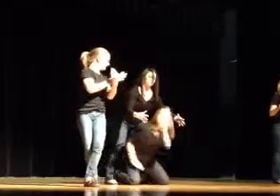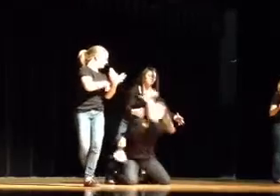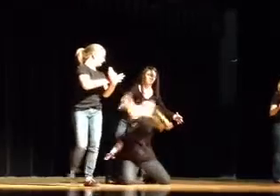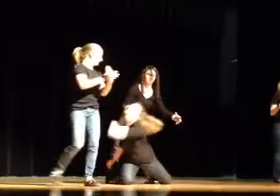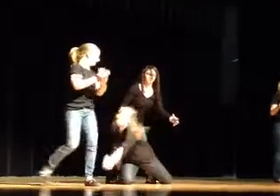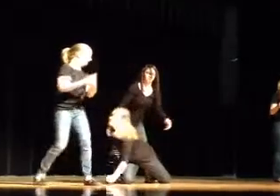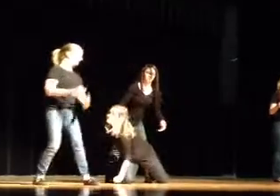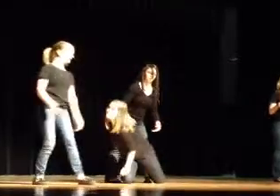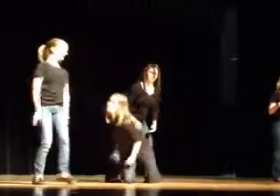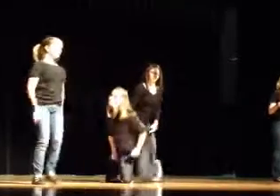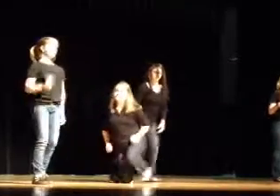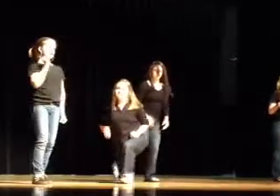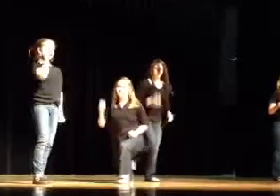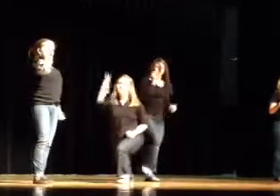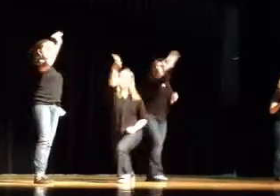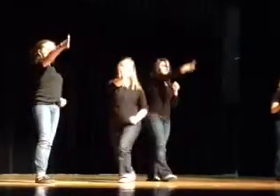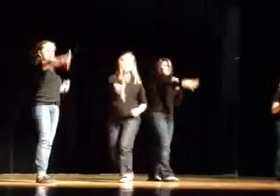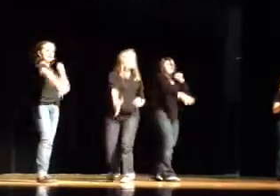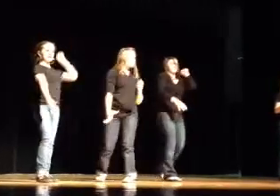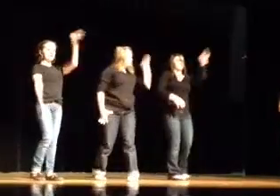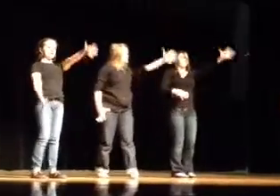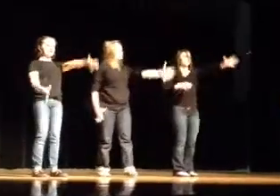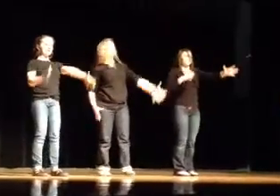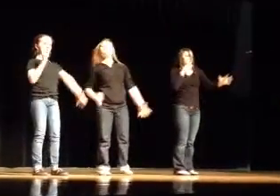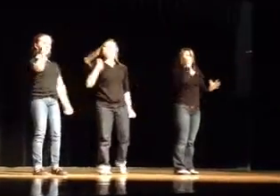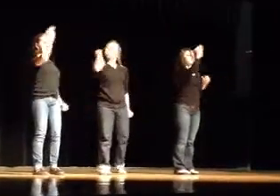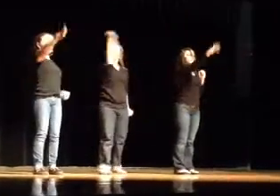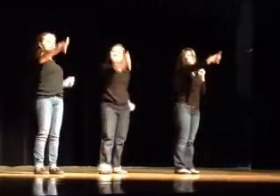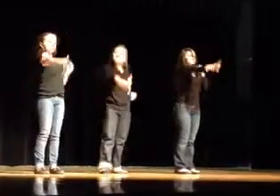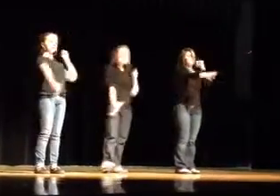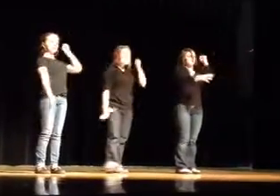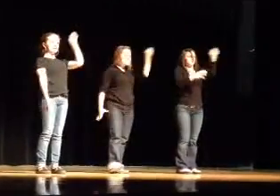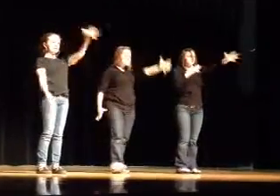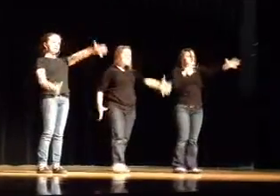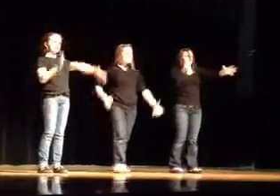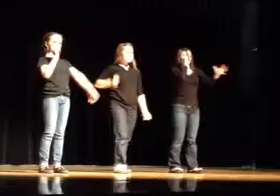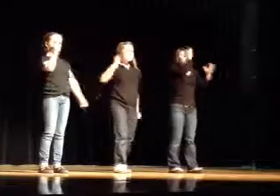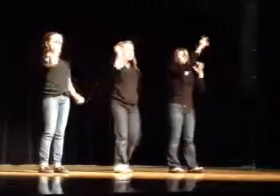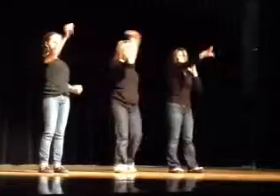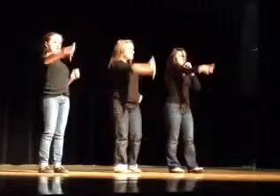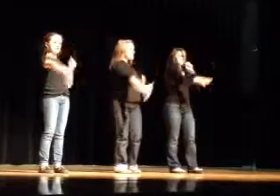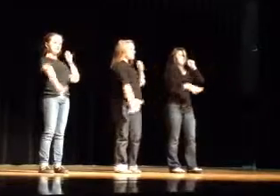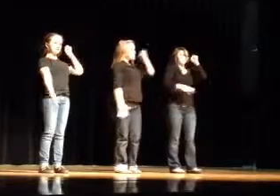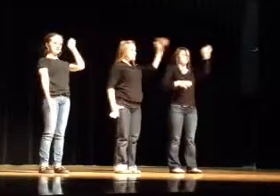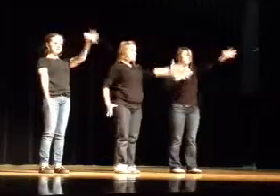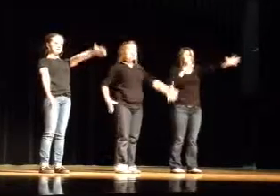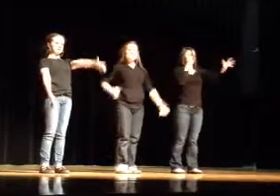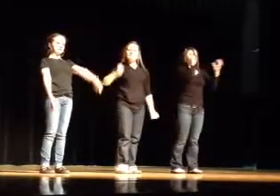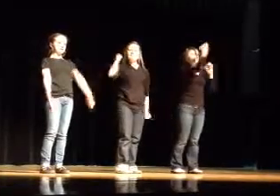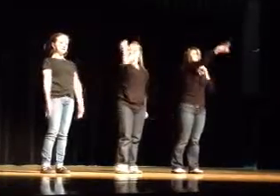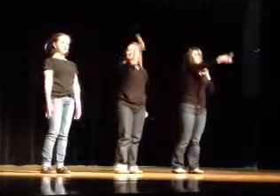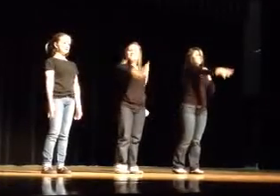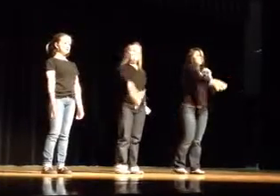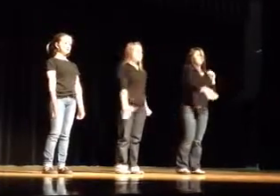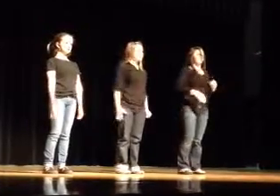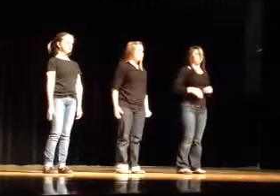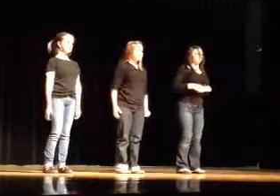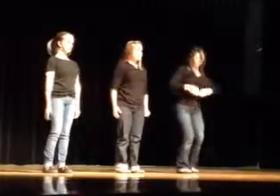butterfly. The word becomes the picture in this language for the eye. Follow the